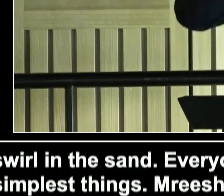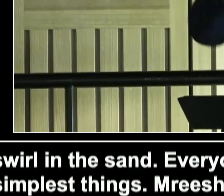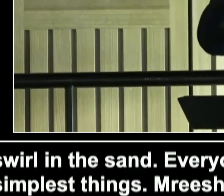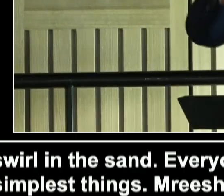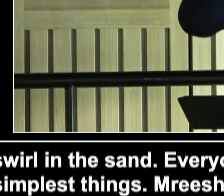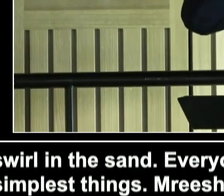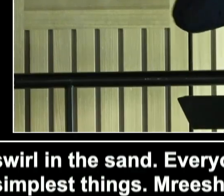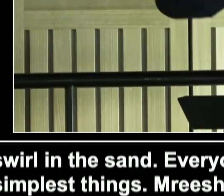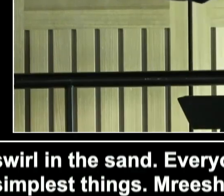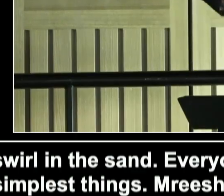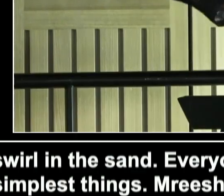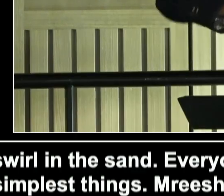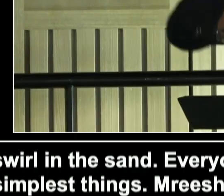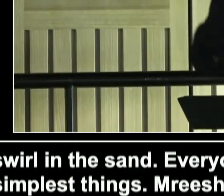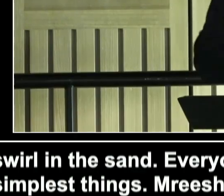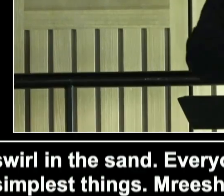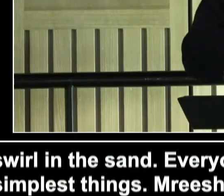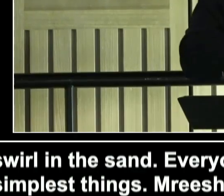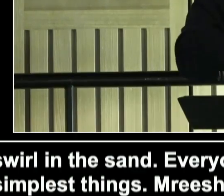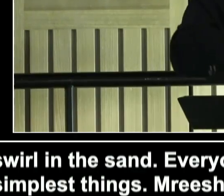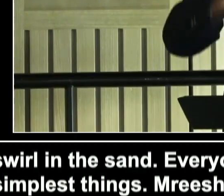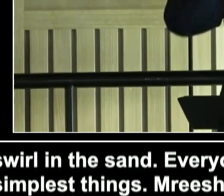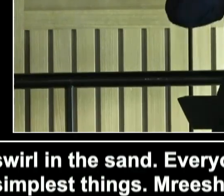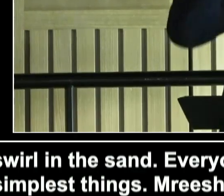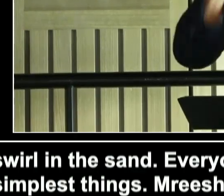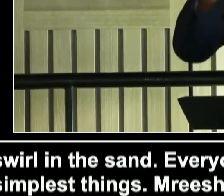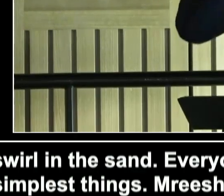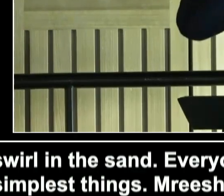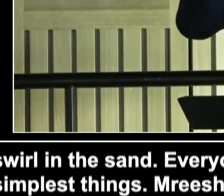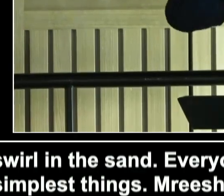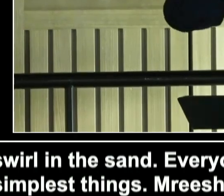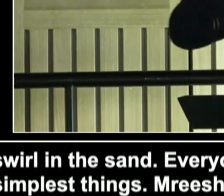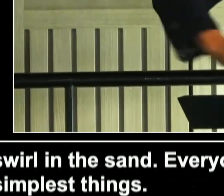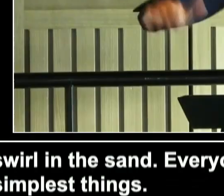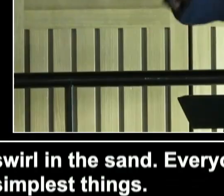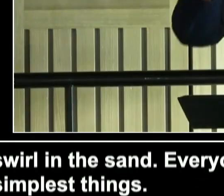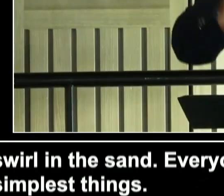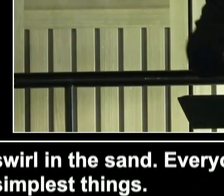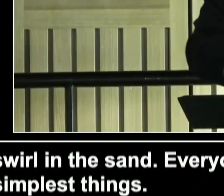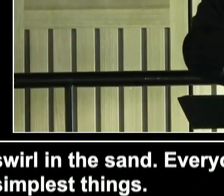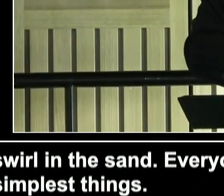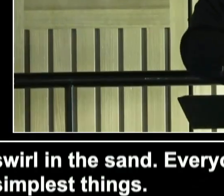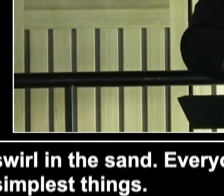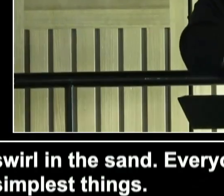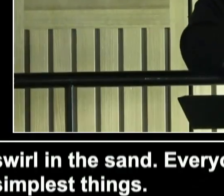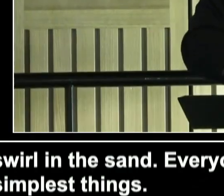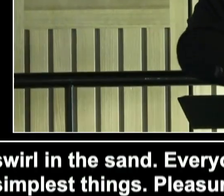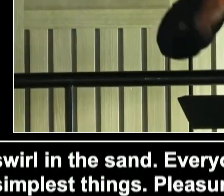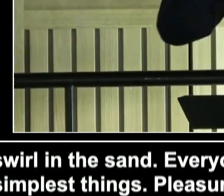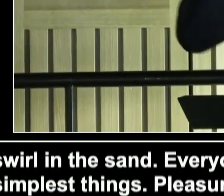and magic in every experience. Start new beginnings.